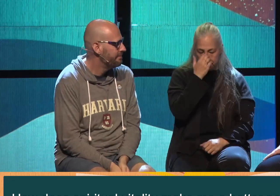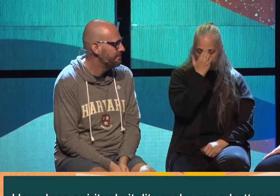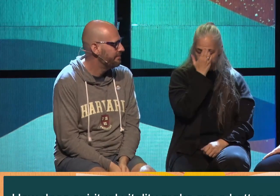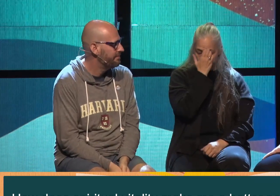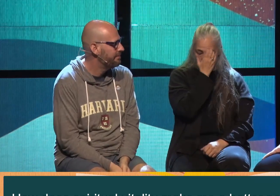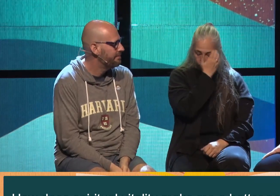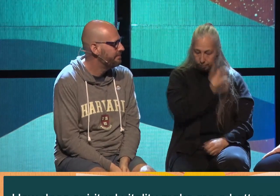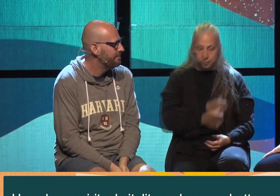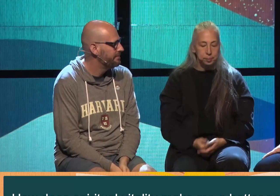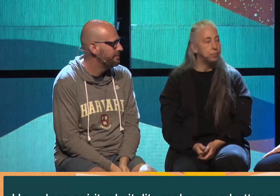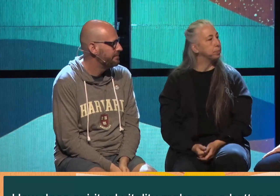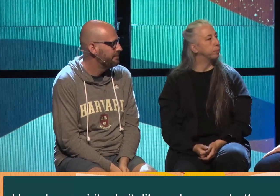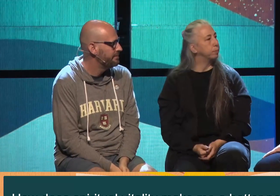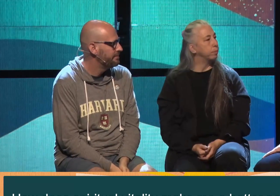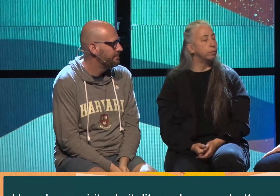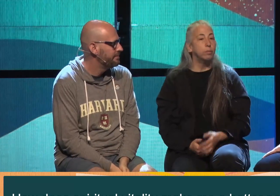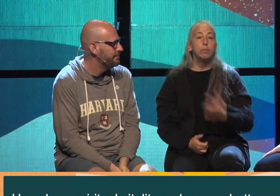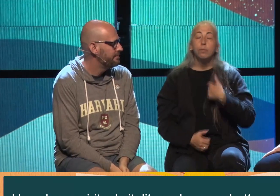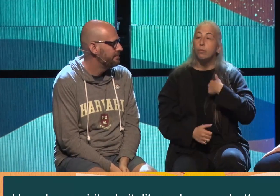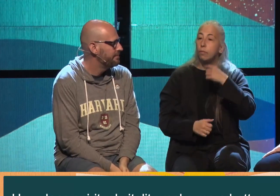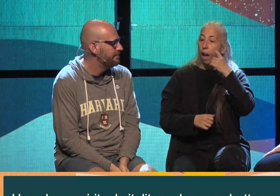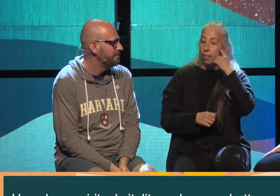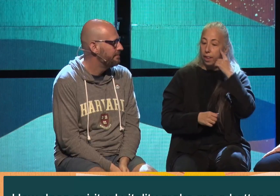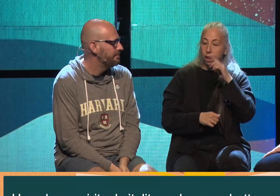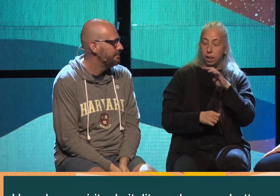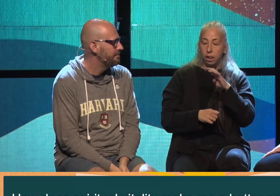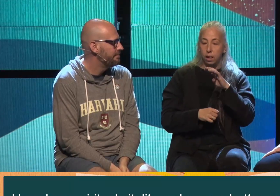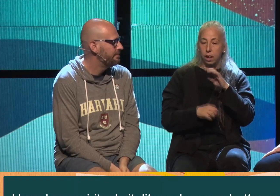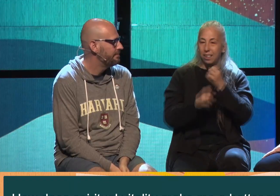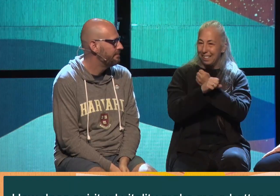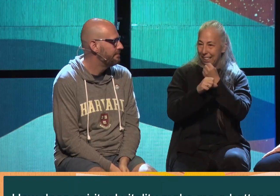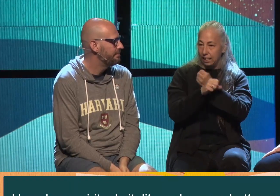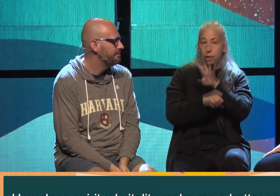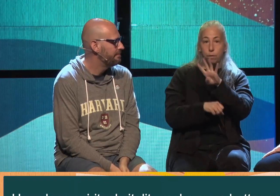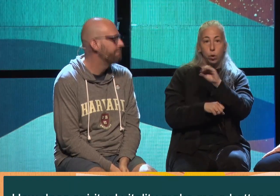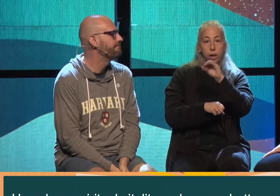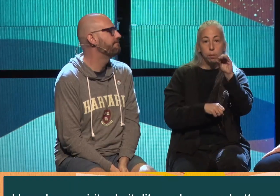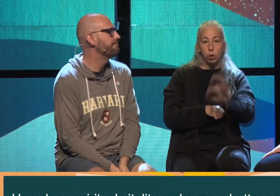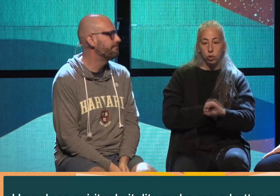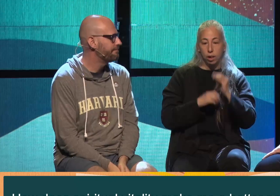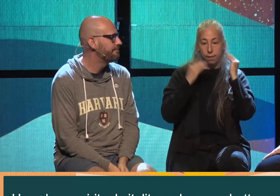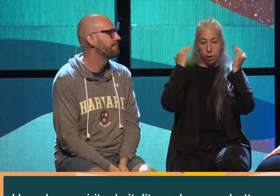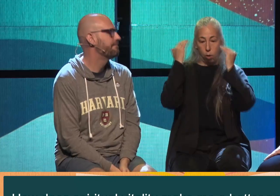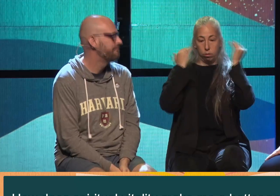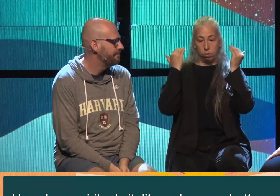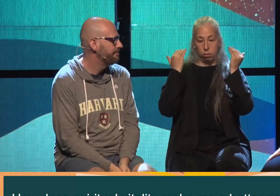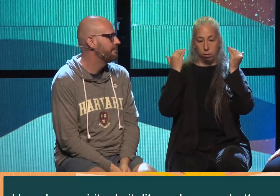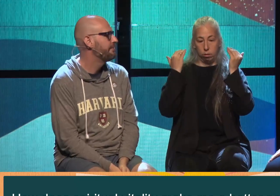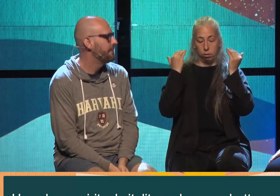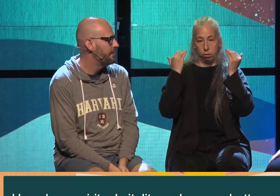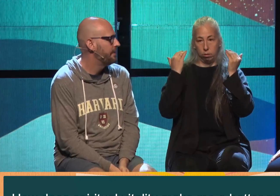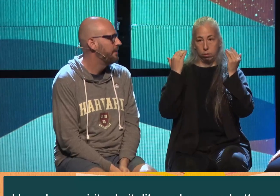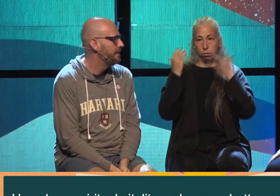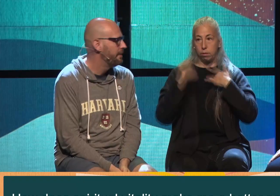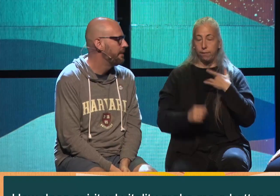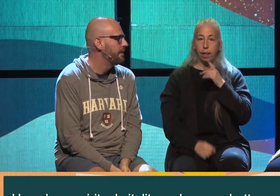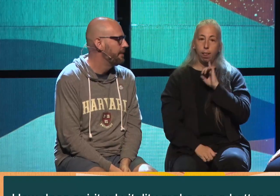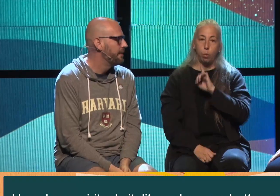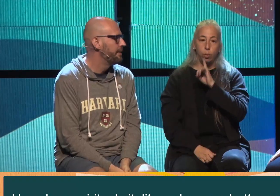I think about the statistic of 40% of the adults are lonely. And